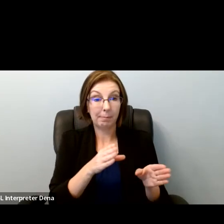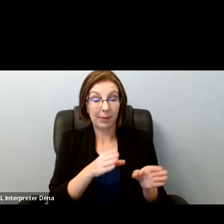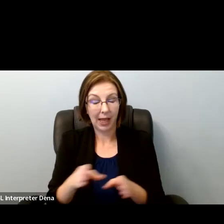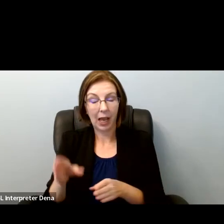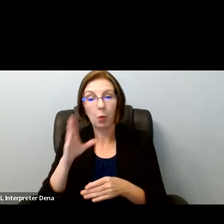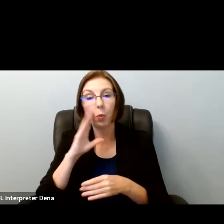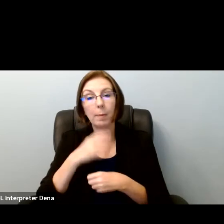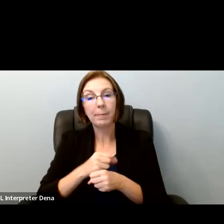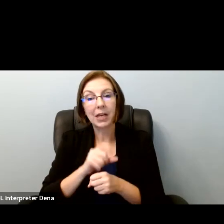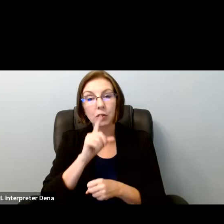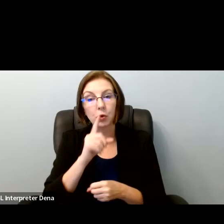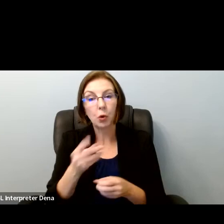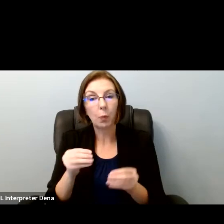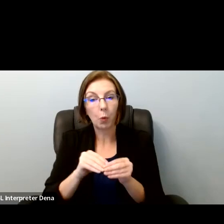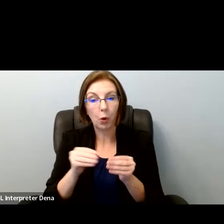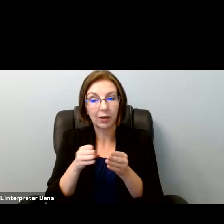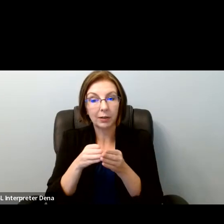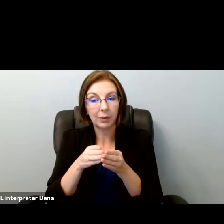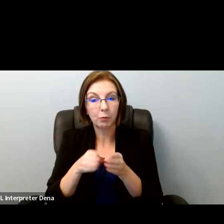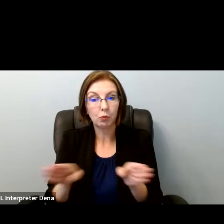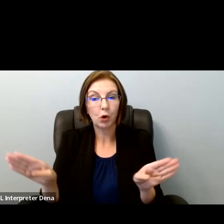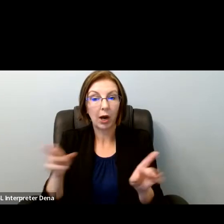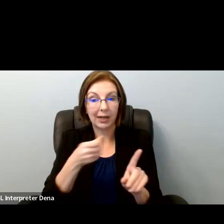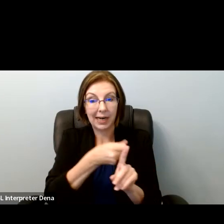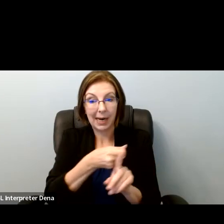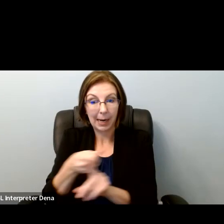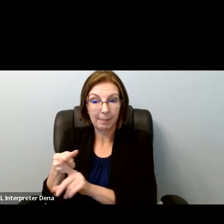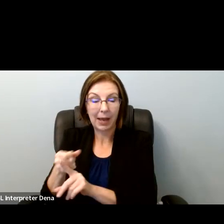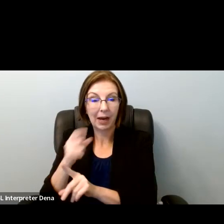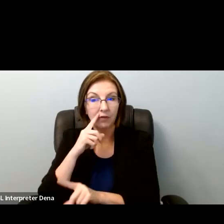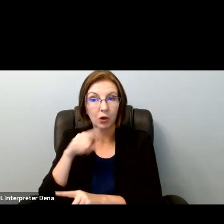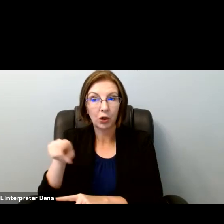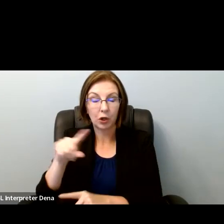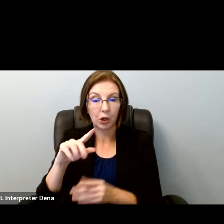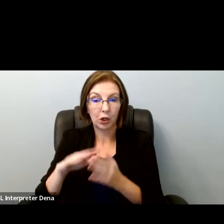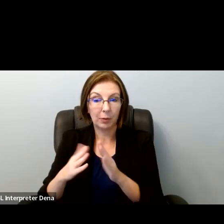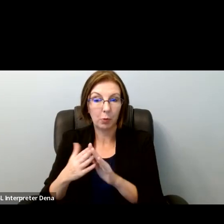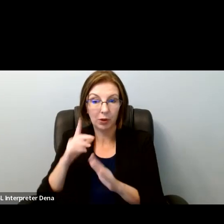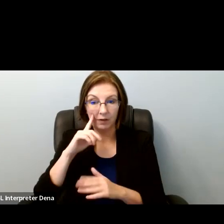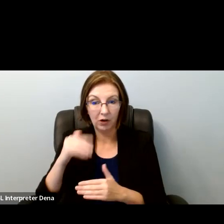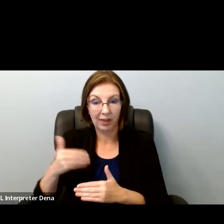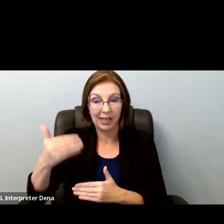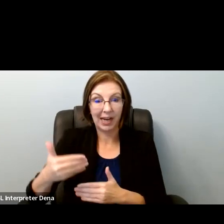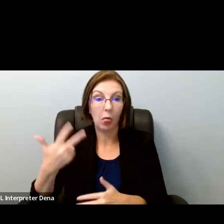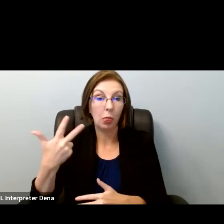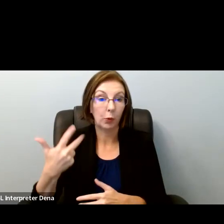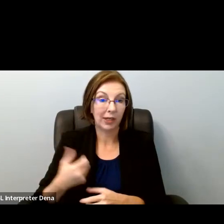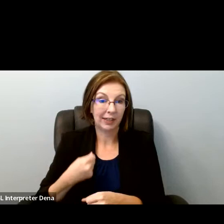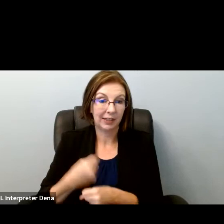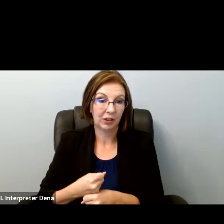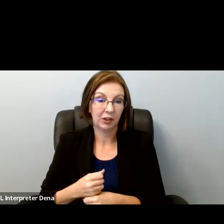a more broader outreach to the larger community over the next 3 years.